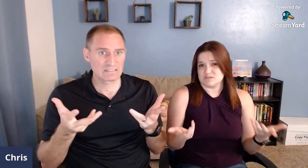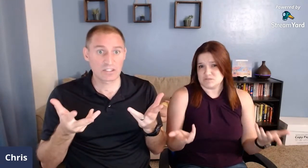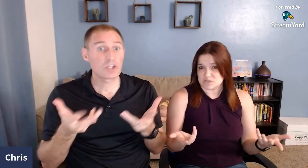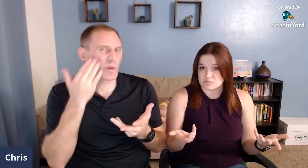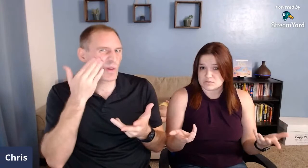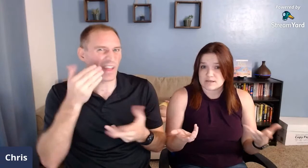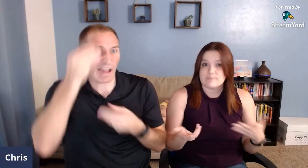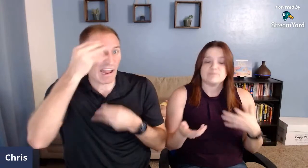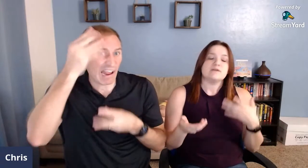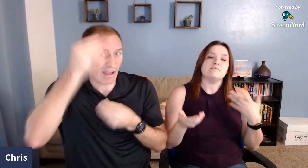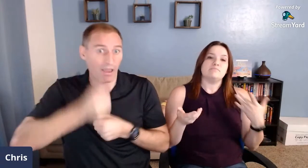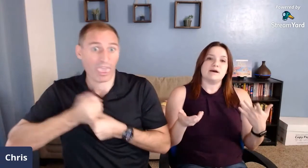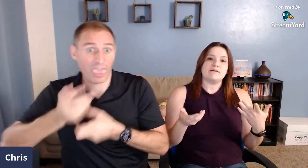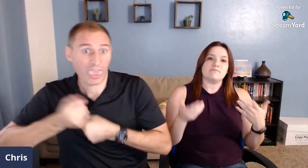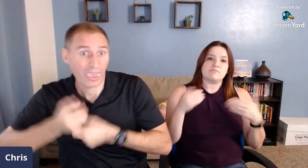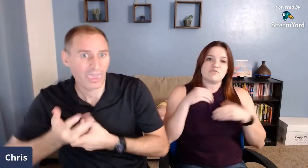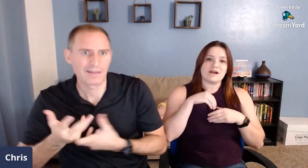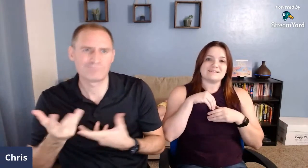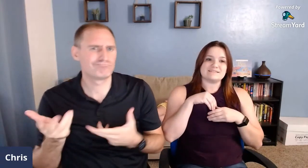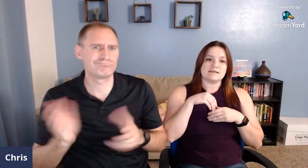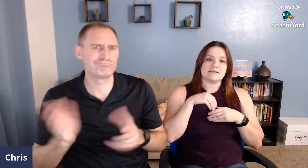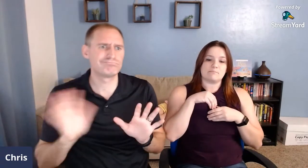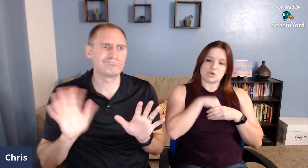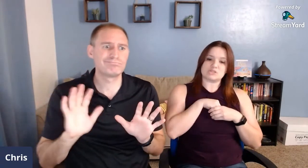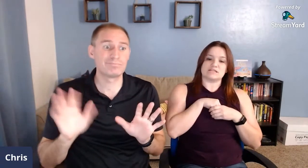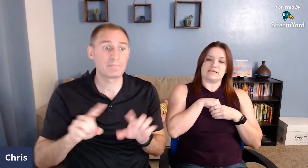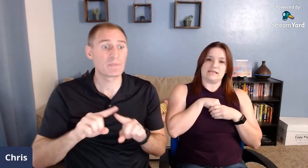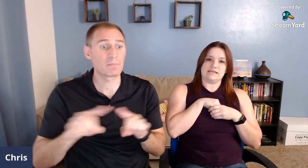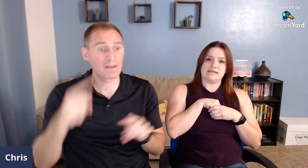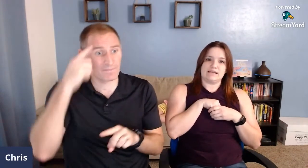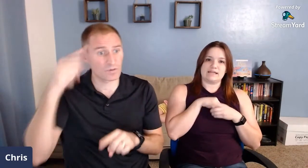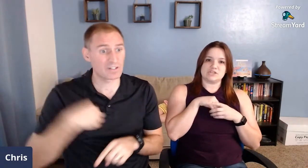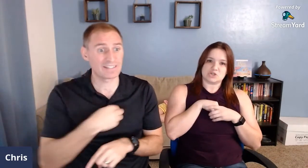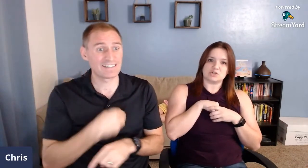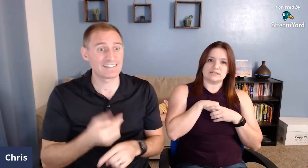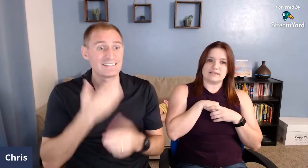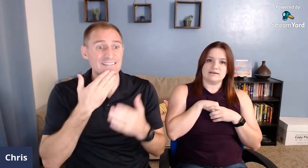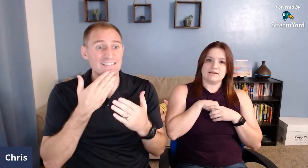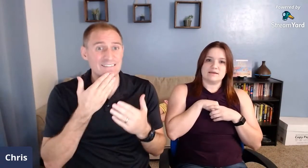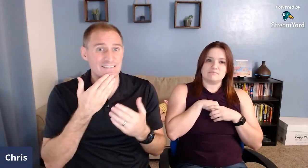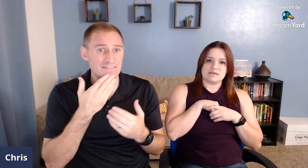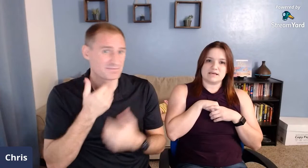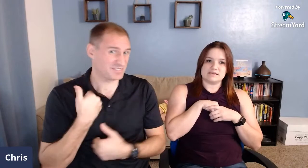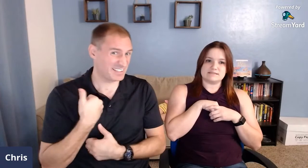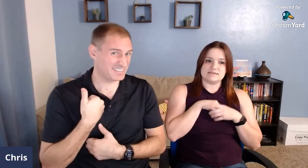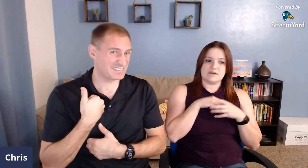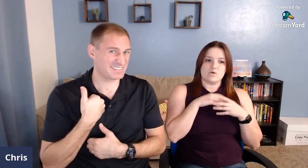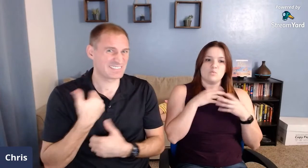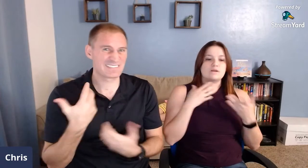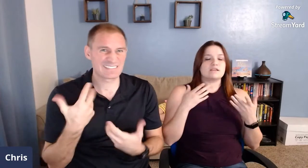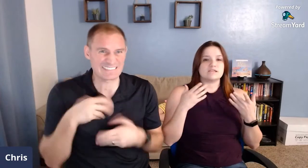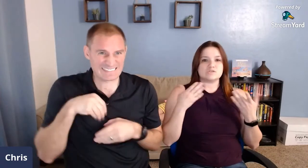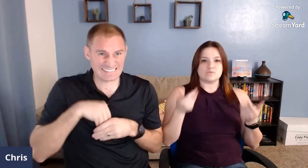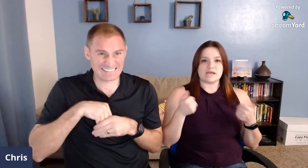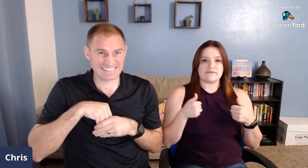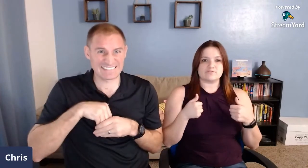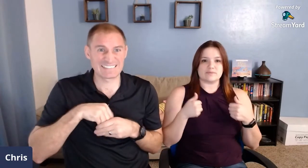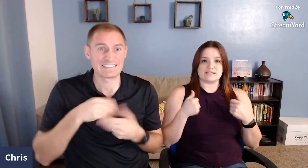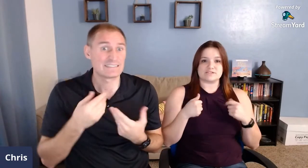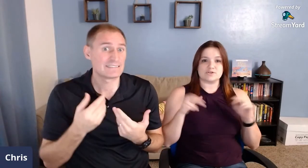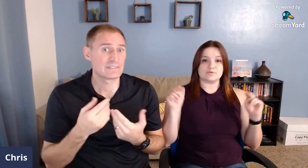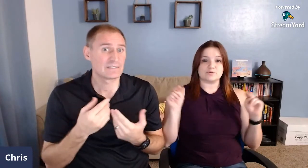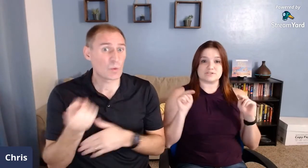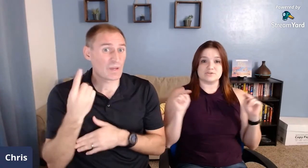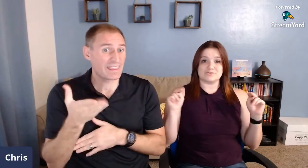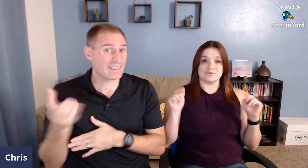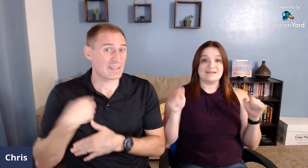information because we don't, but for us personally and internally, because one of the things we have to